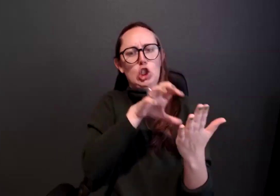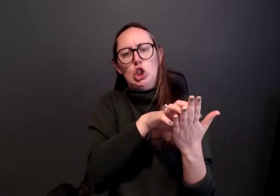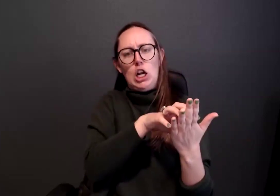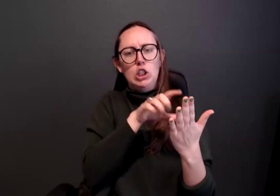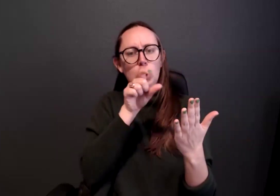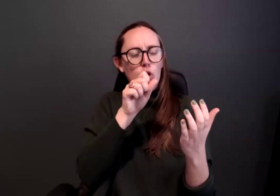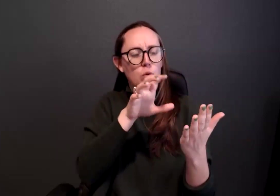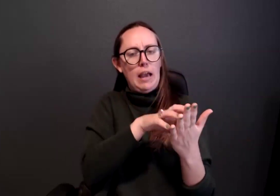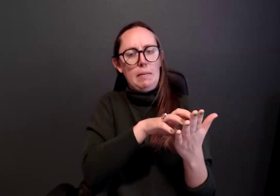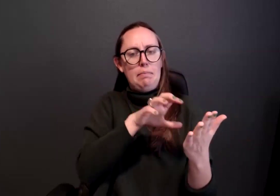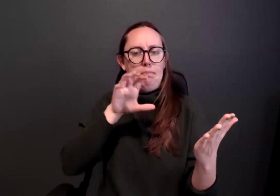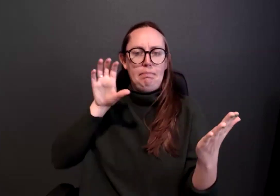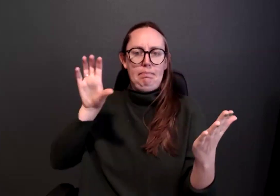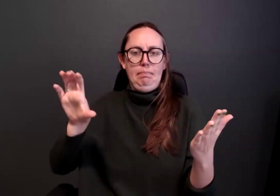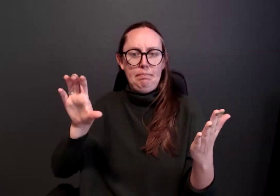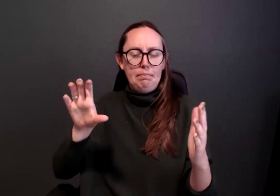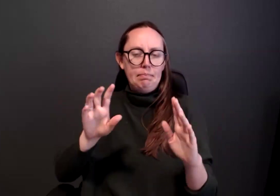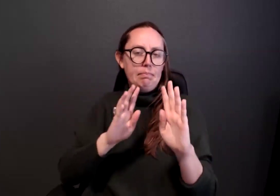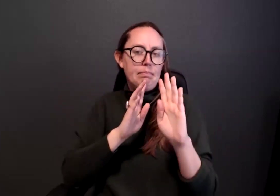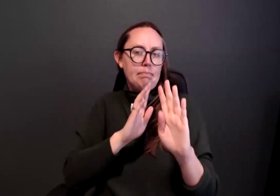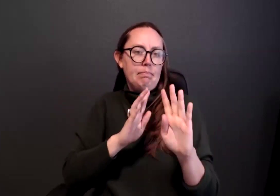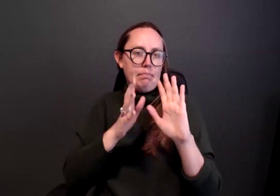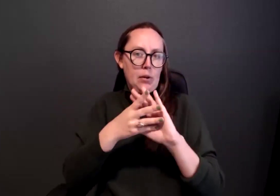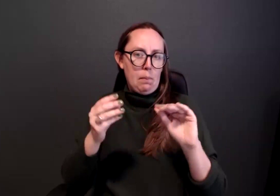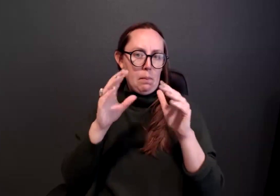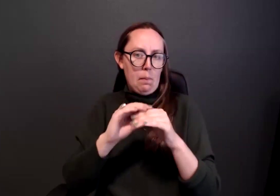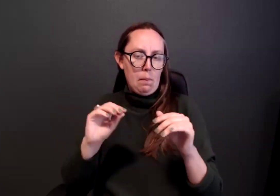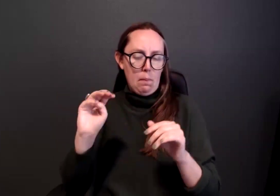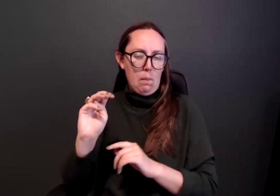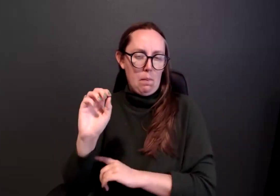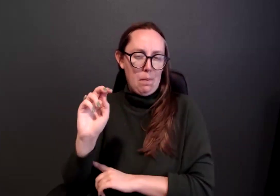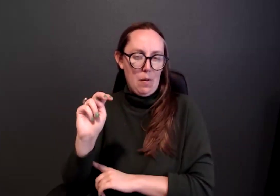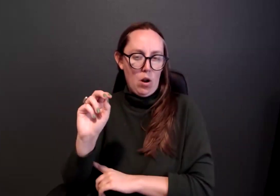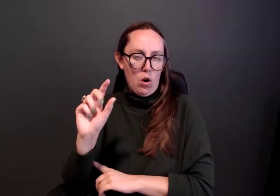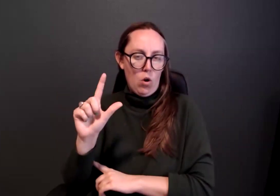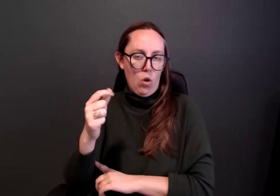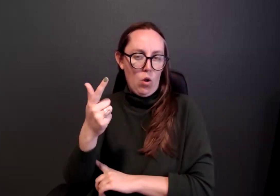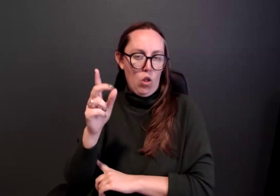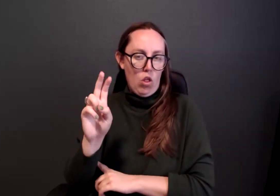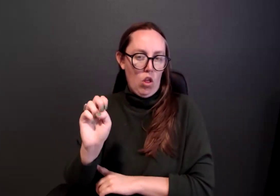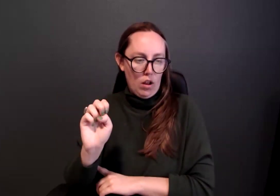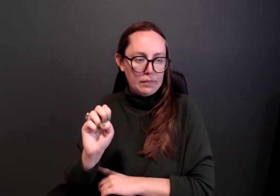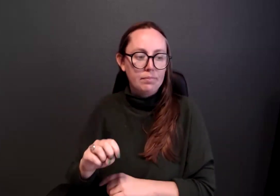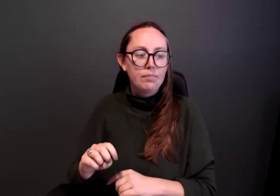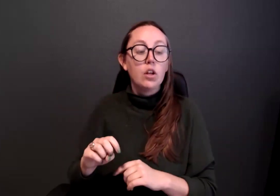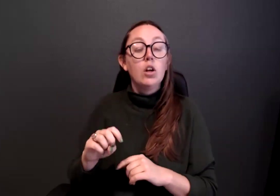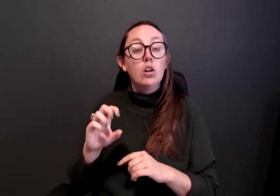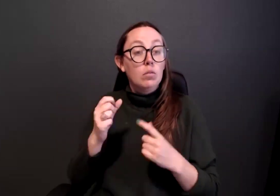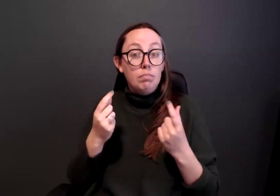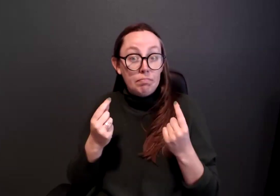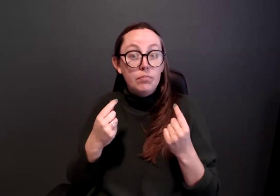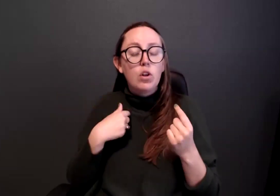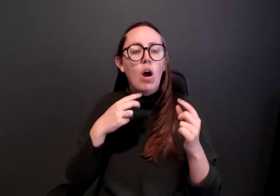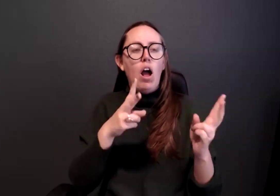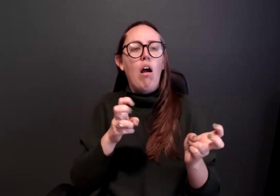did was I pulled 5 separate monologues, just big chunks of text where he's explaining